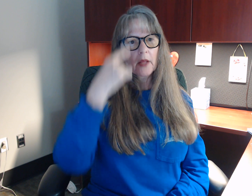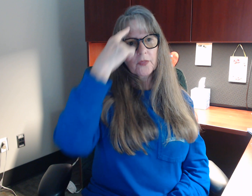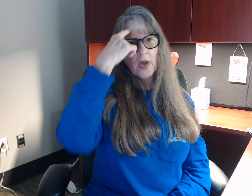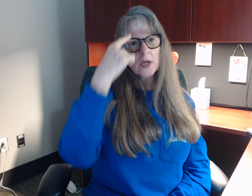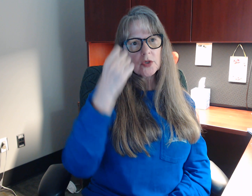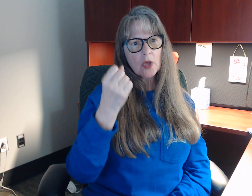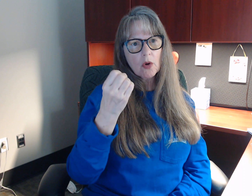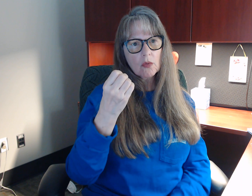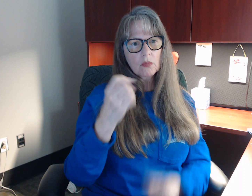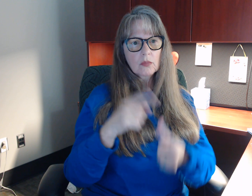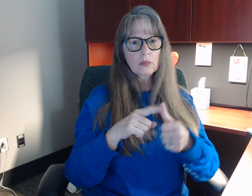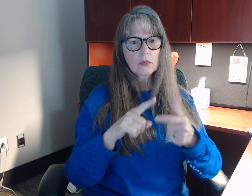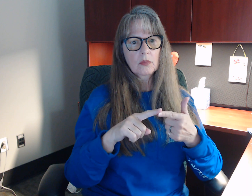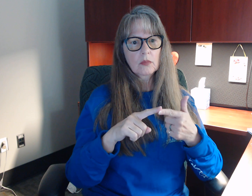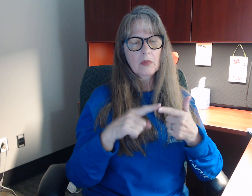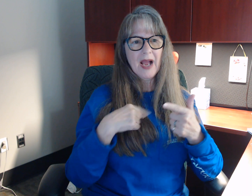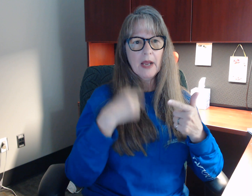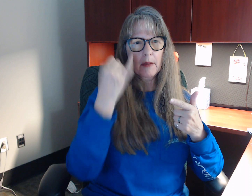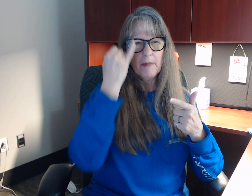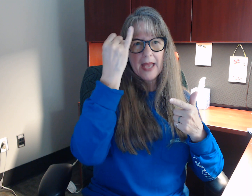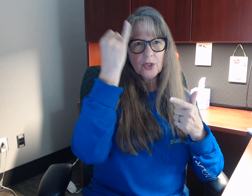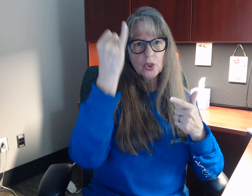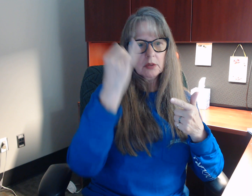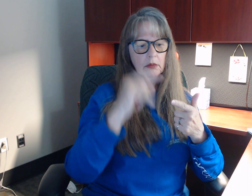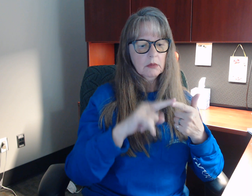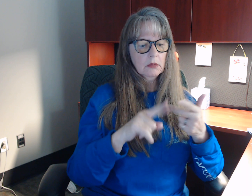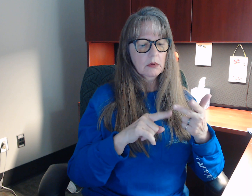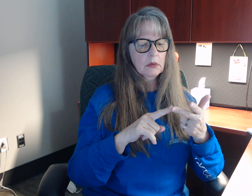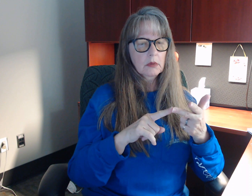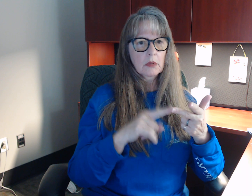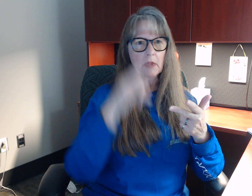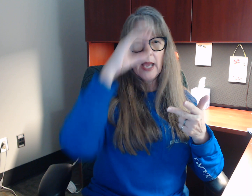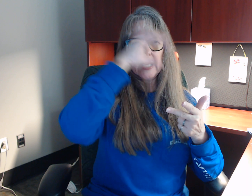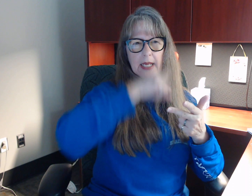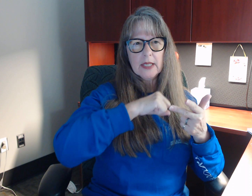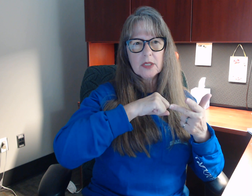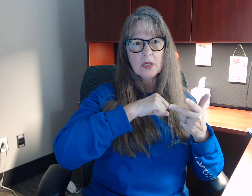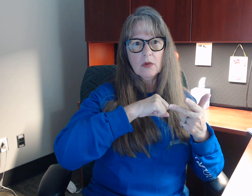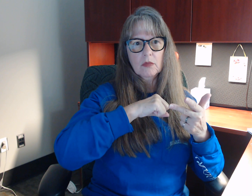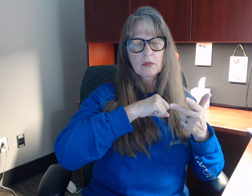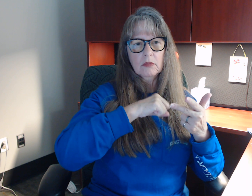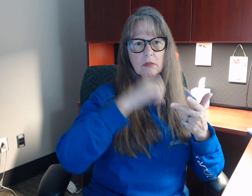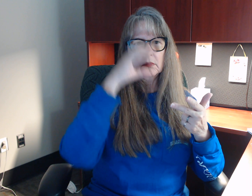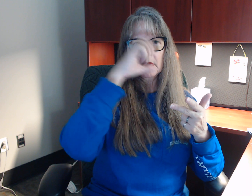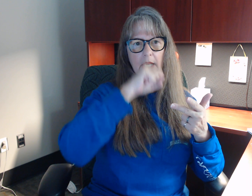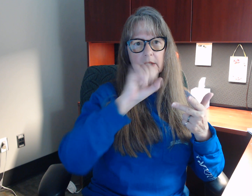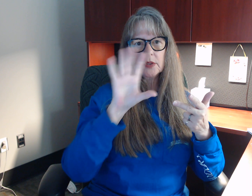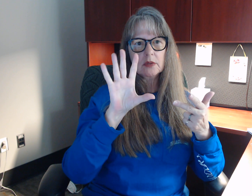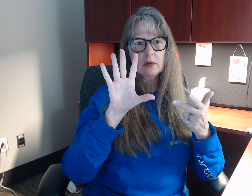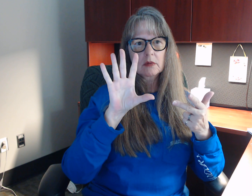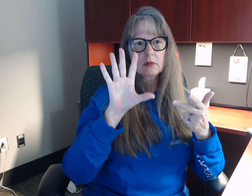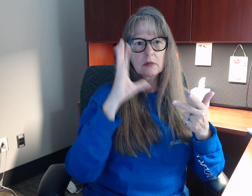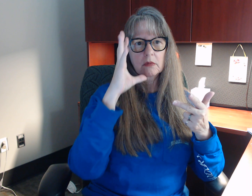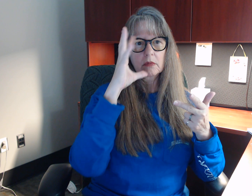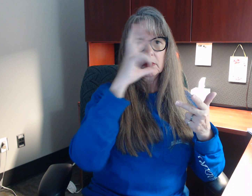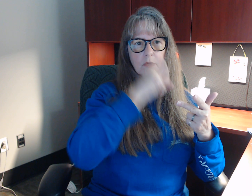thought so, I imagine, I guess so. Guess. You're trying